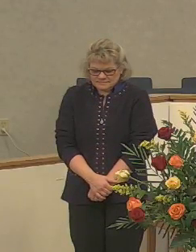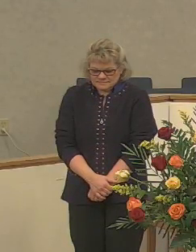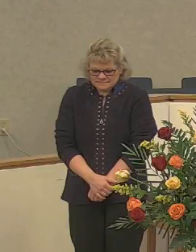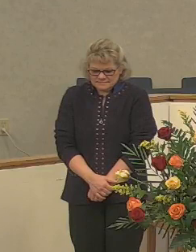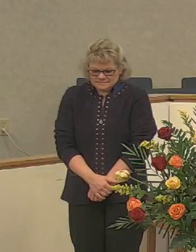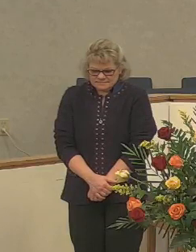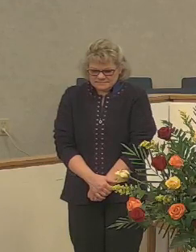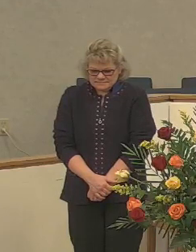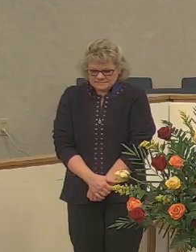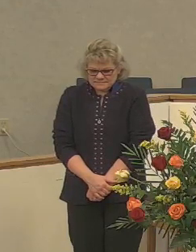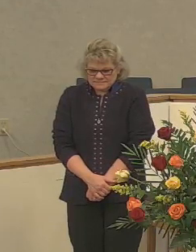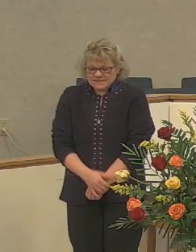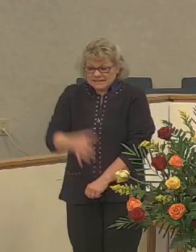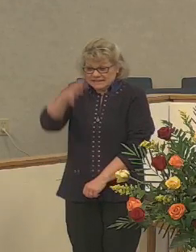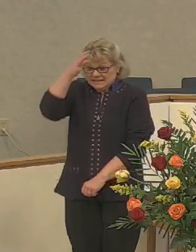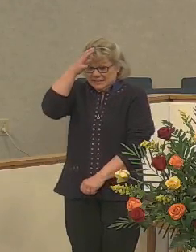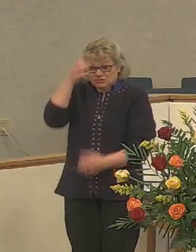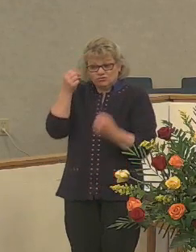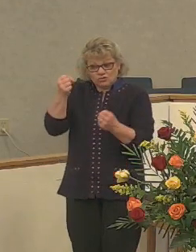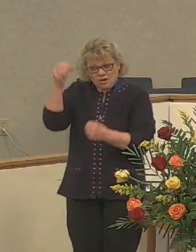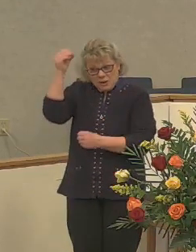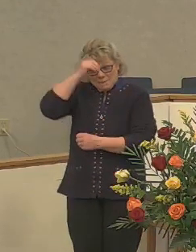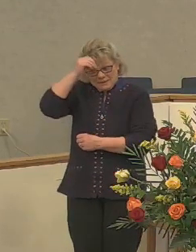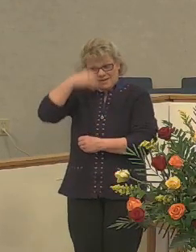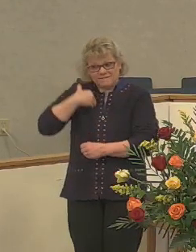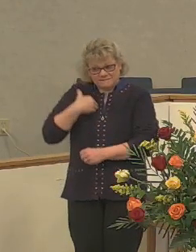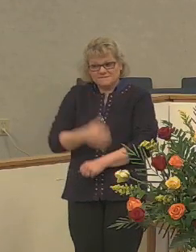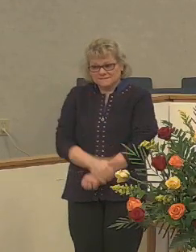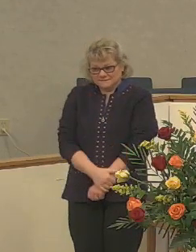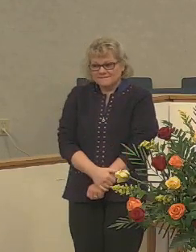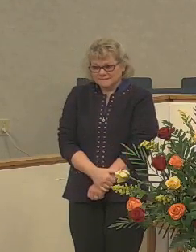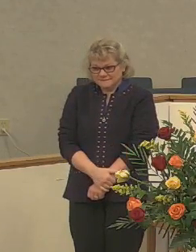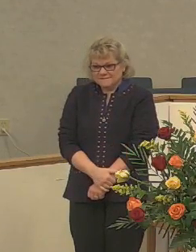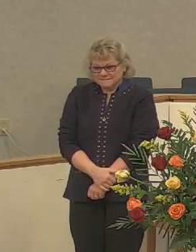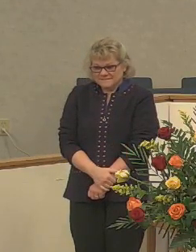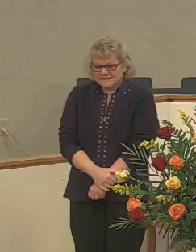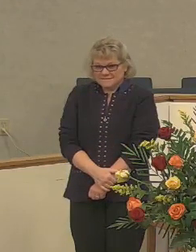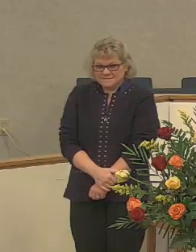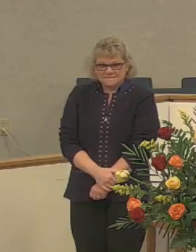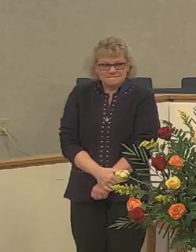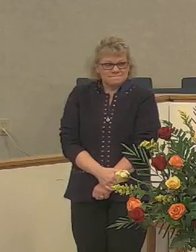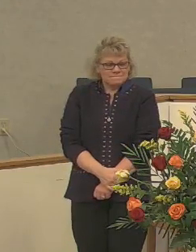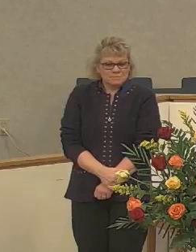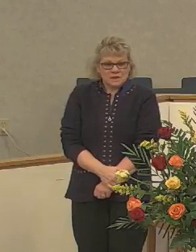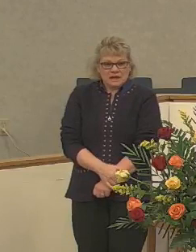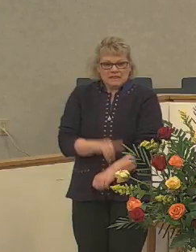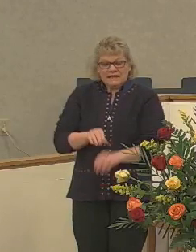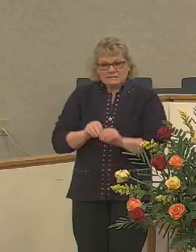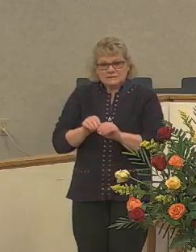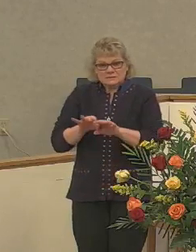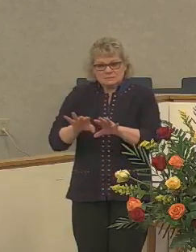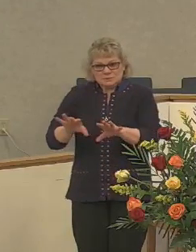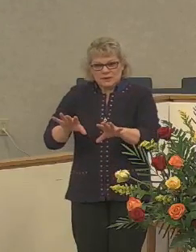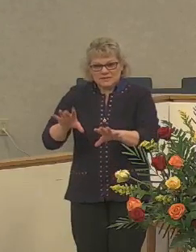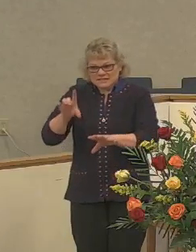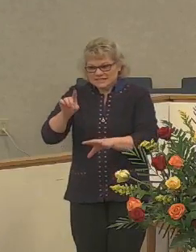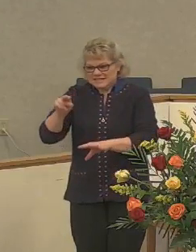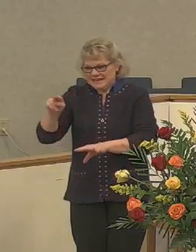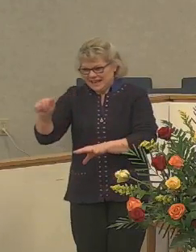He was a very opinionated man, if you knew him. And that rubbed off on all of his